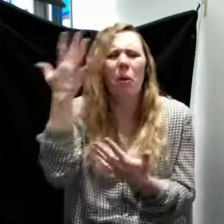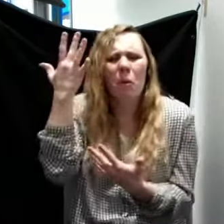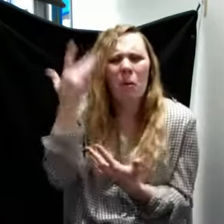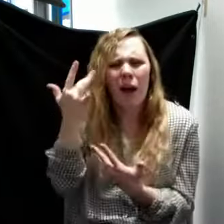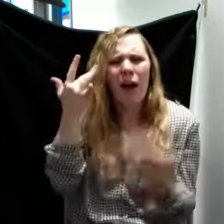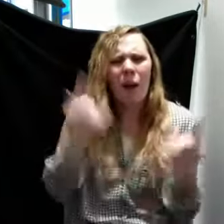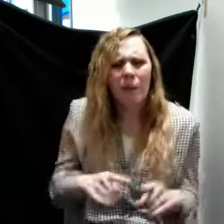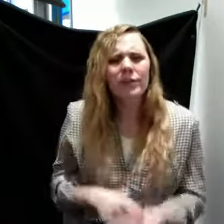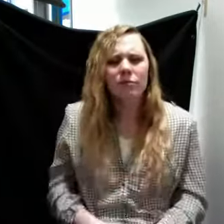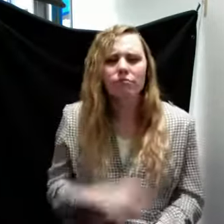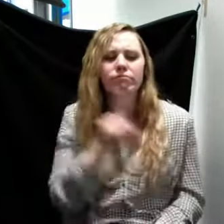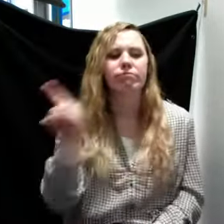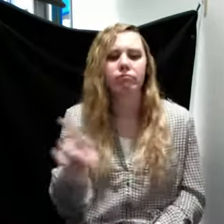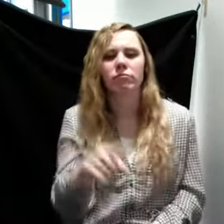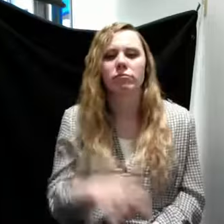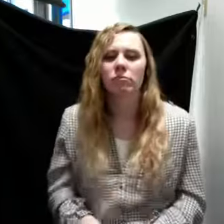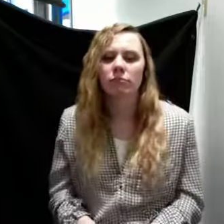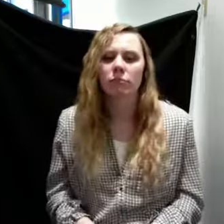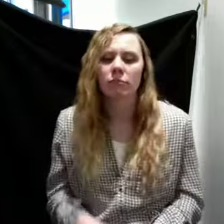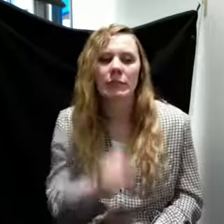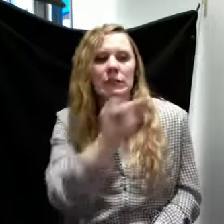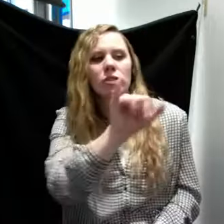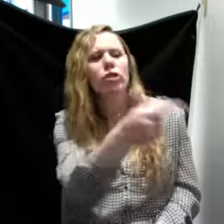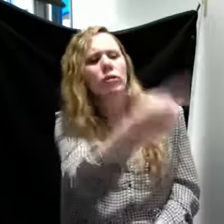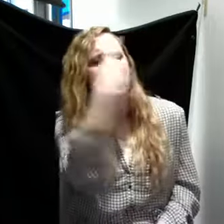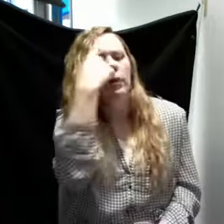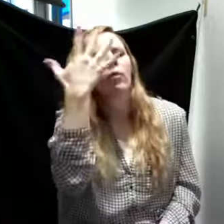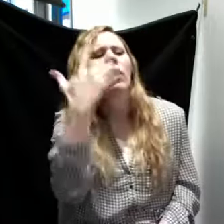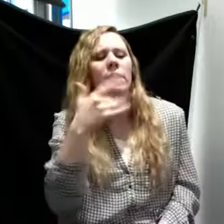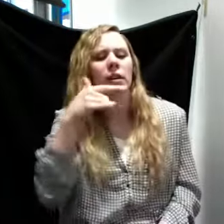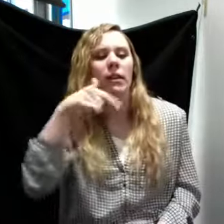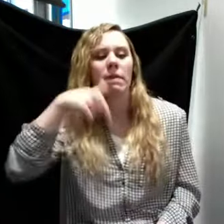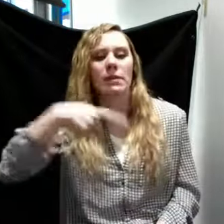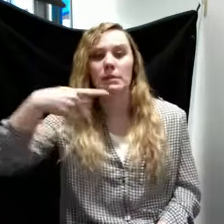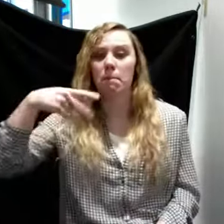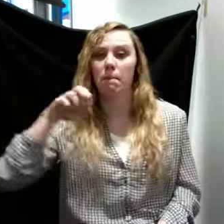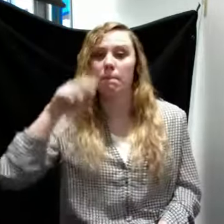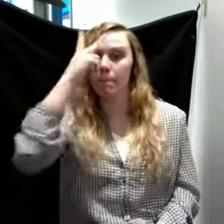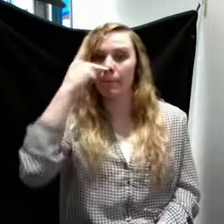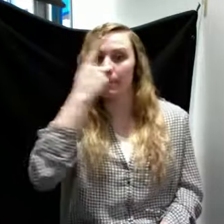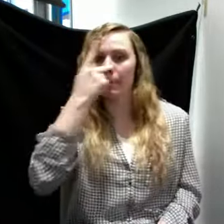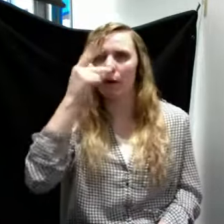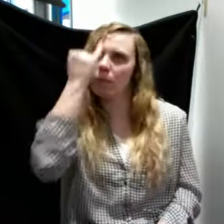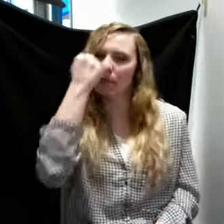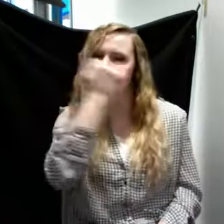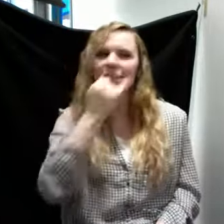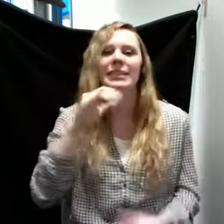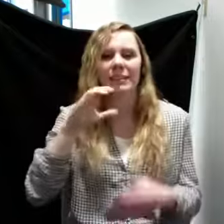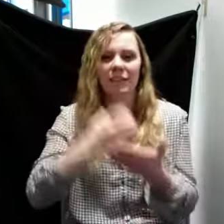This is my question I posed to you. TJ, what do you think? If I take this Pepsi can, and right now I can pick it up and feel it, and it's got water on the outside